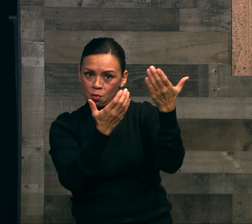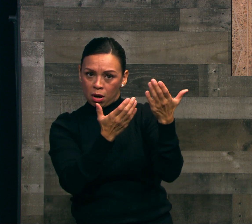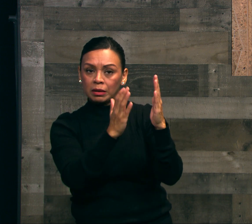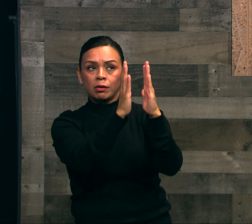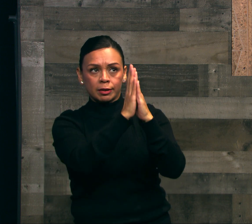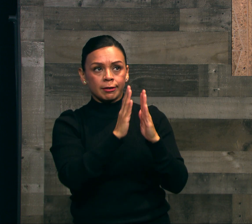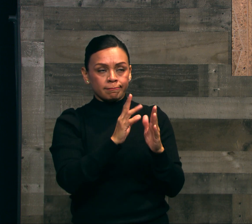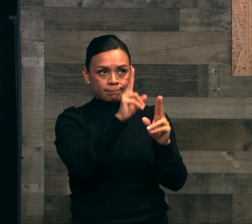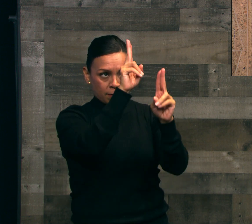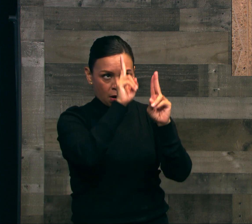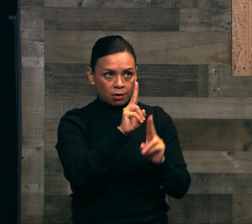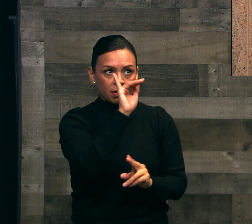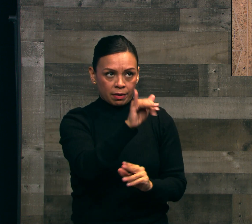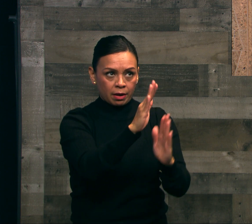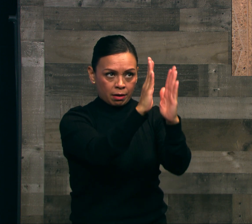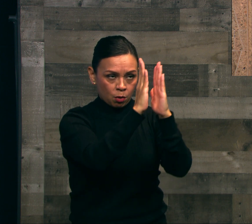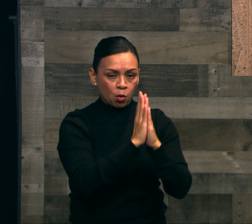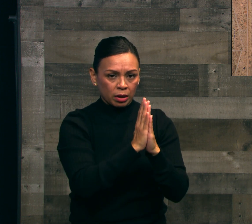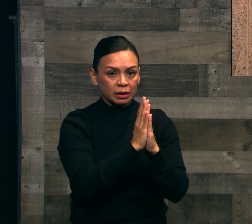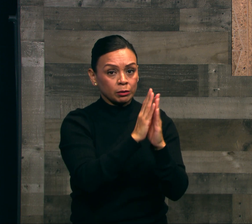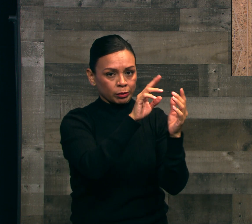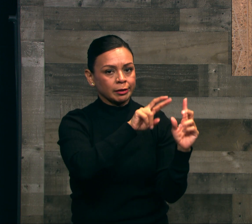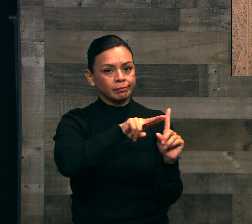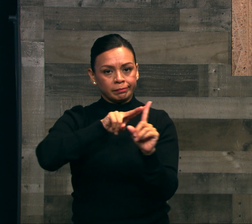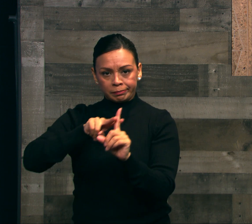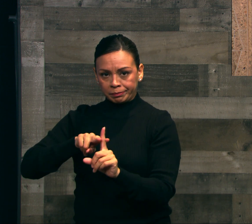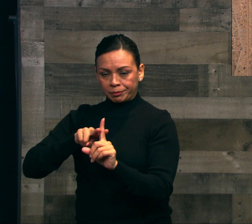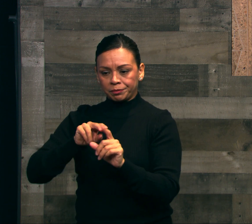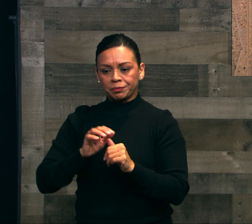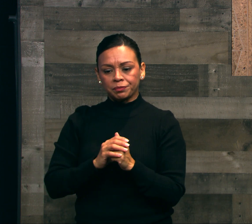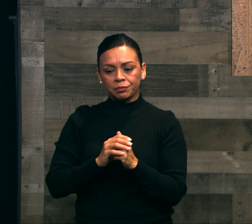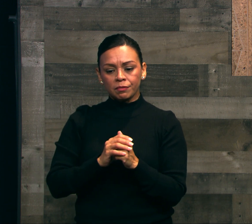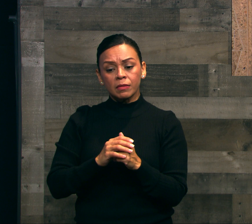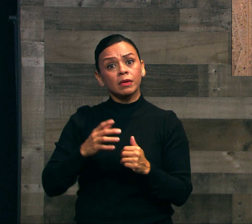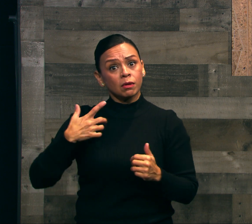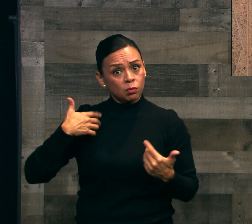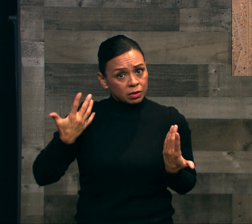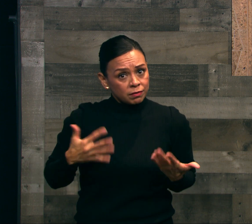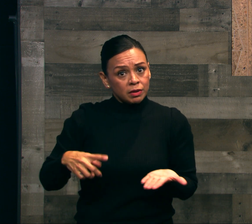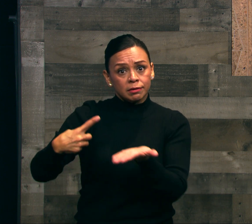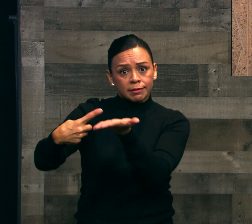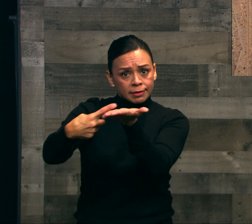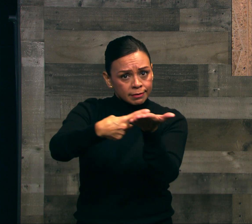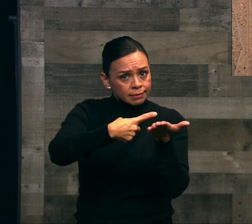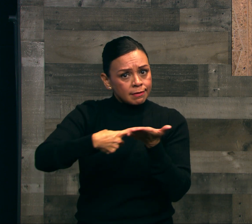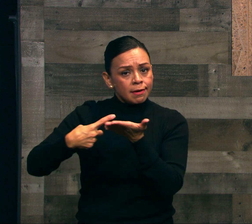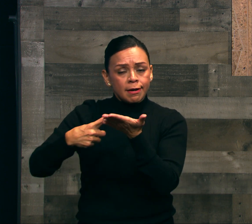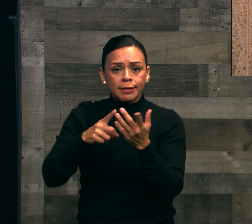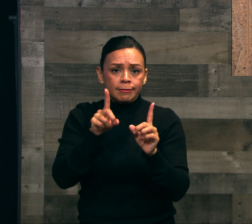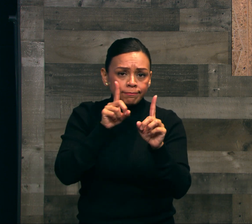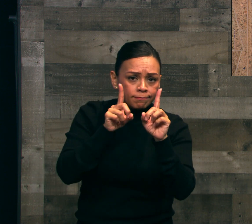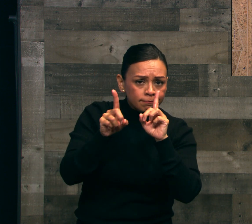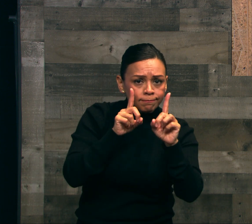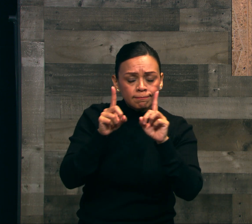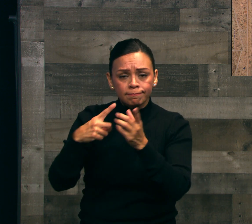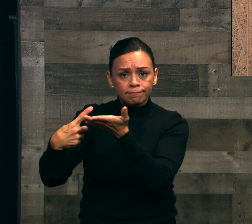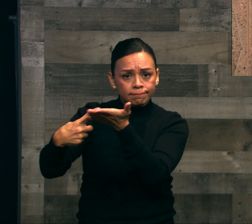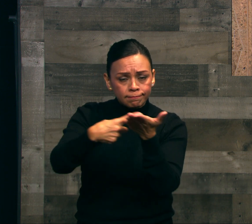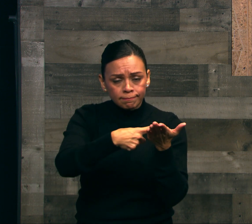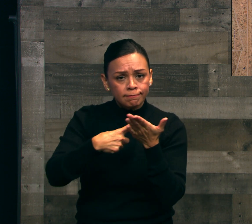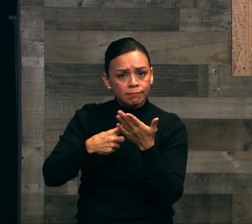his request for us in the church, in our community. We have had conversations